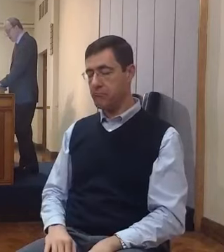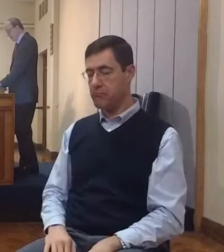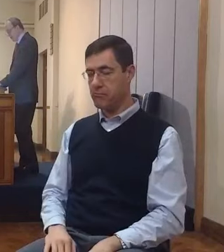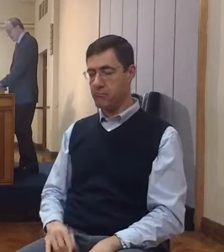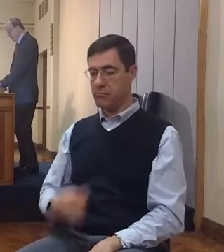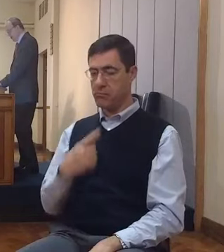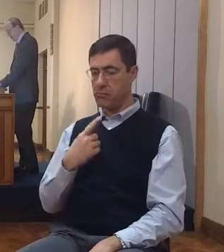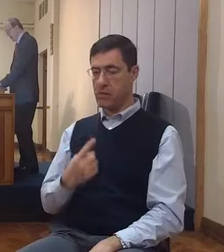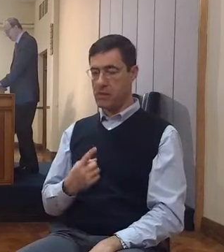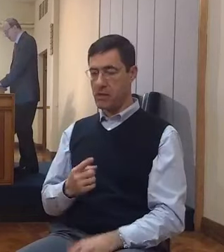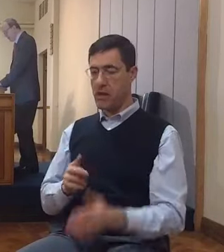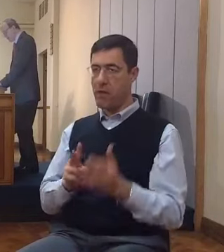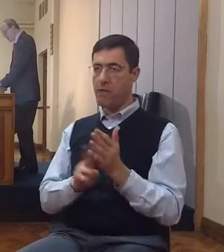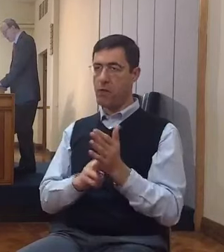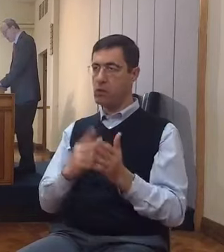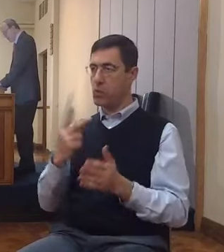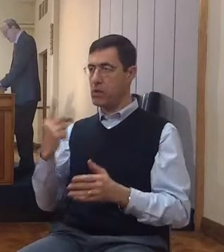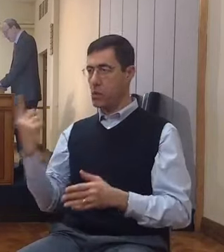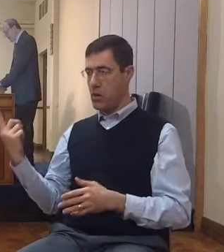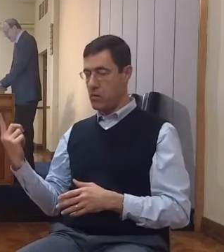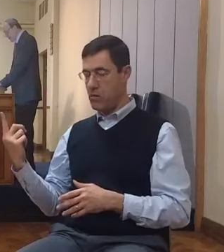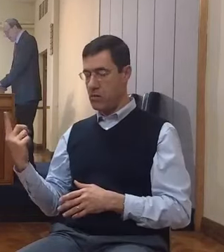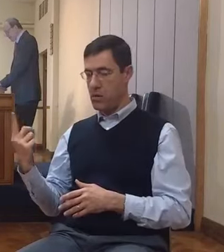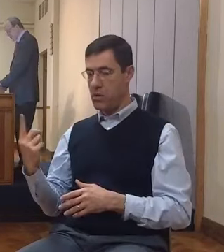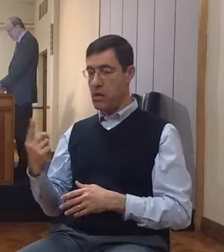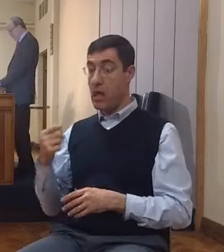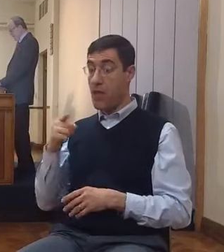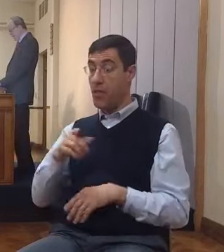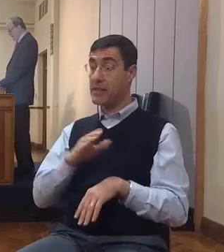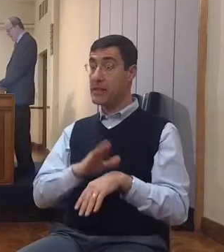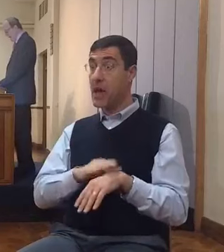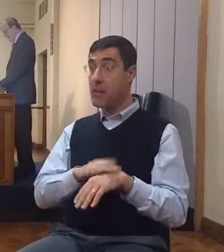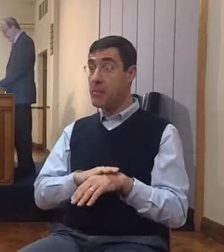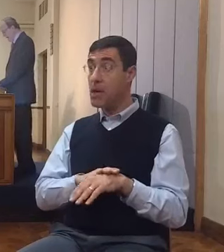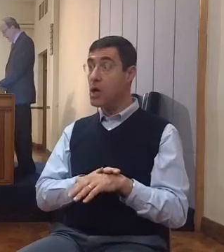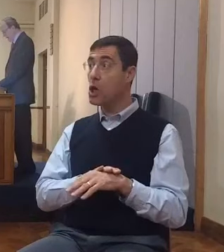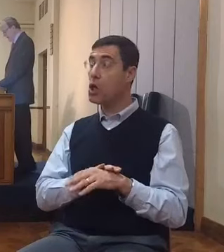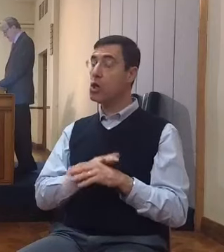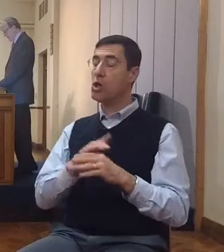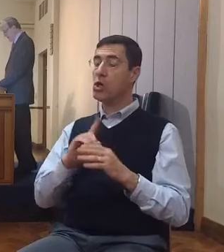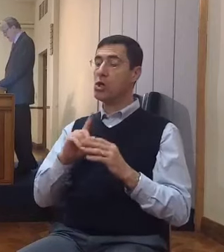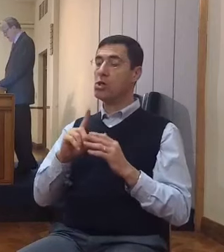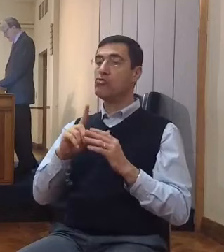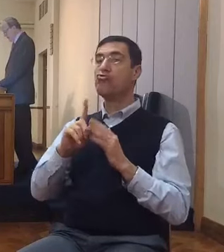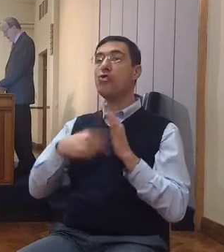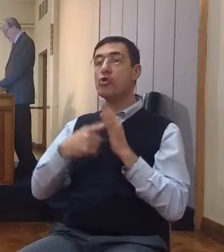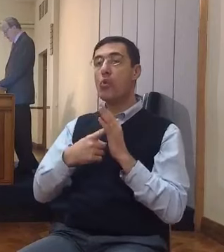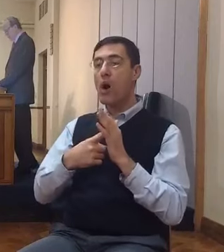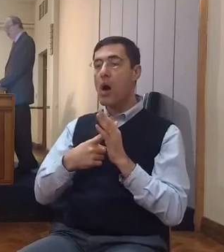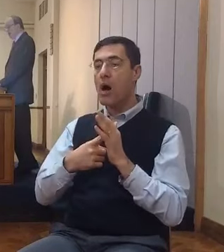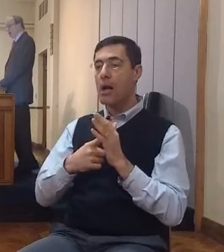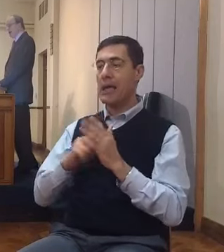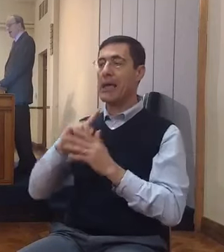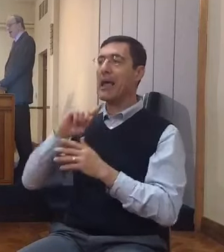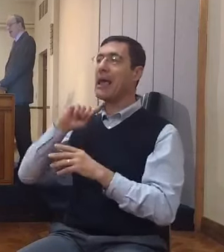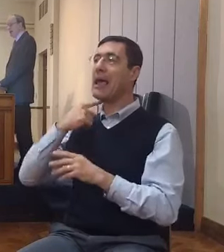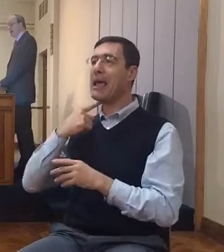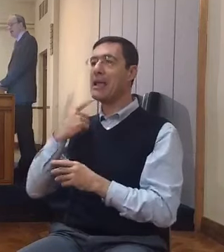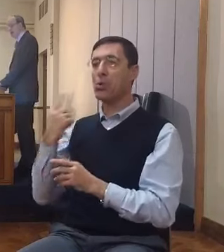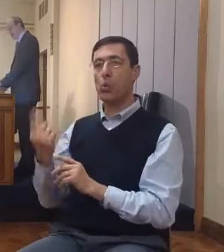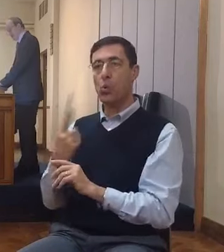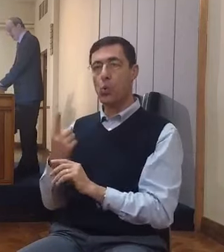Joshua 11, verse 21. And cut off the Anakims. Strictly that should